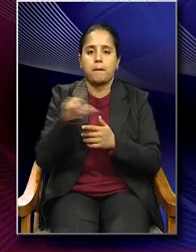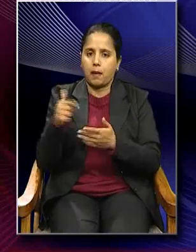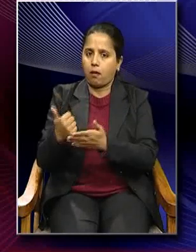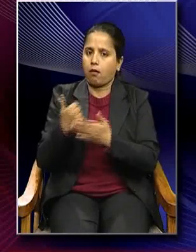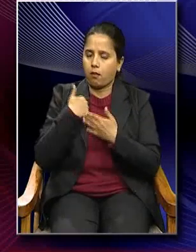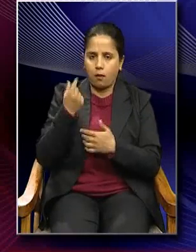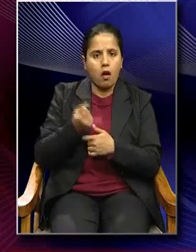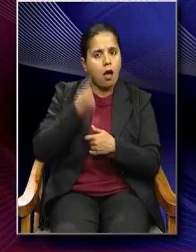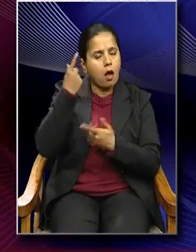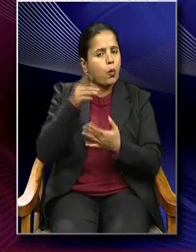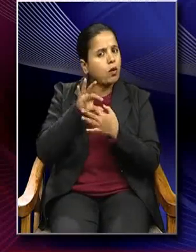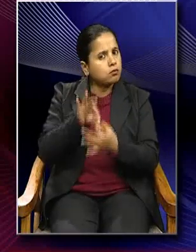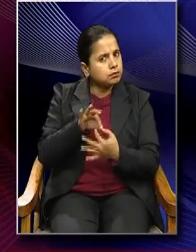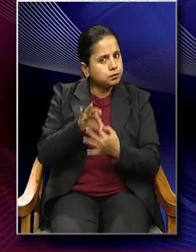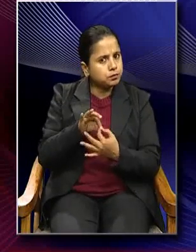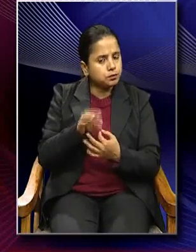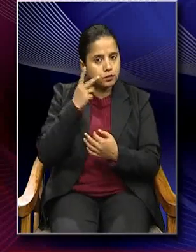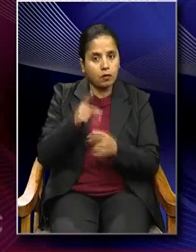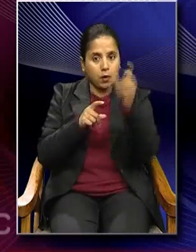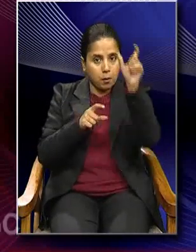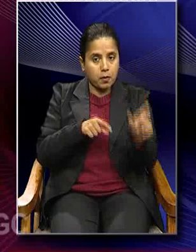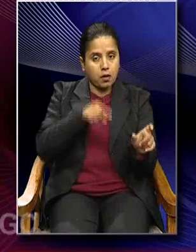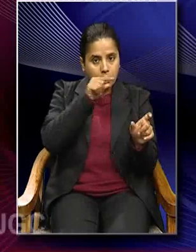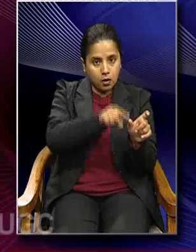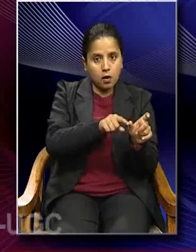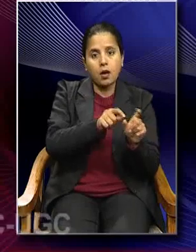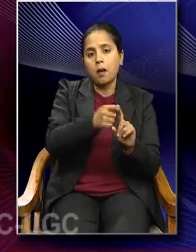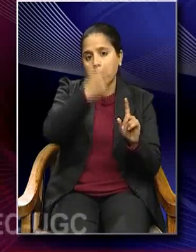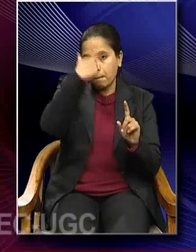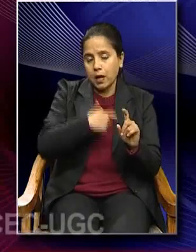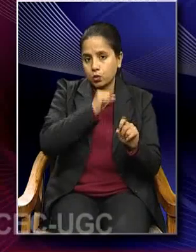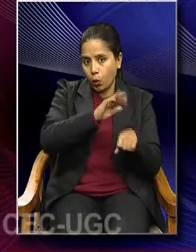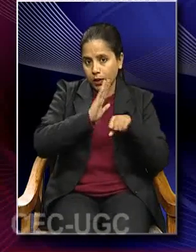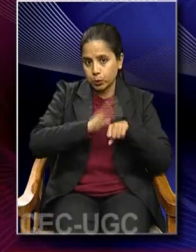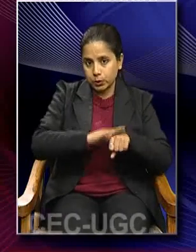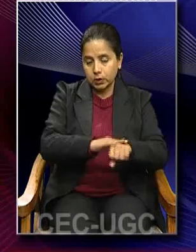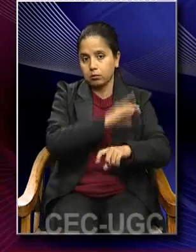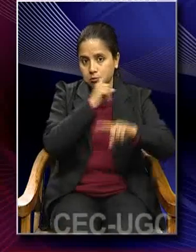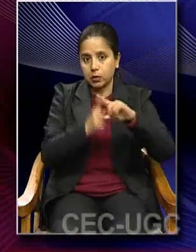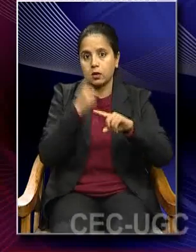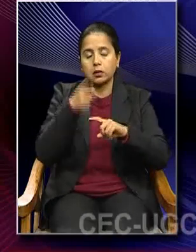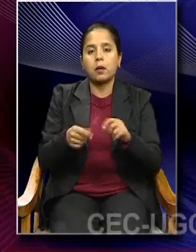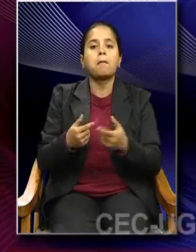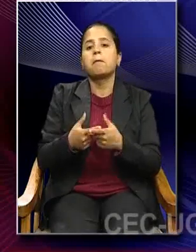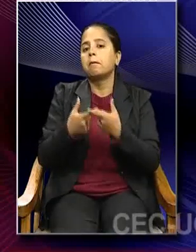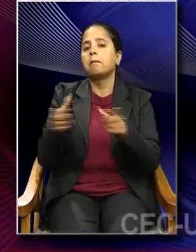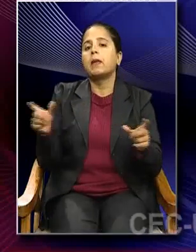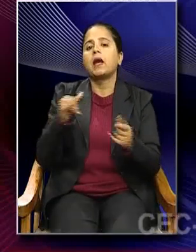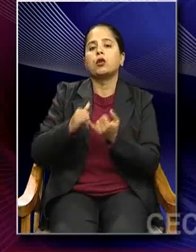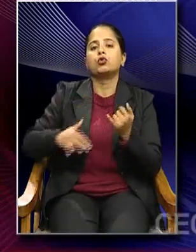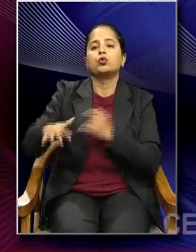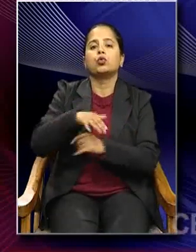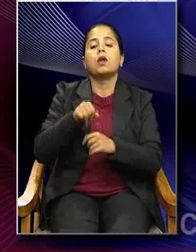understand the relation between individuals' personal experiences and the larger social